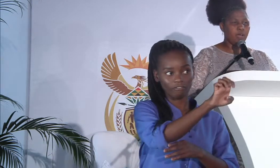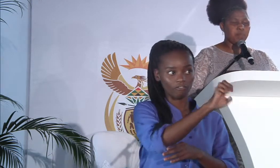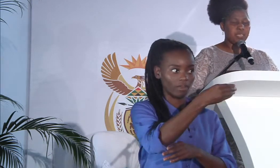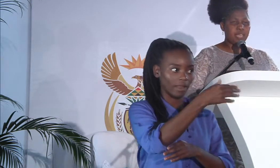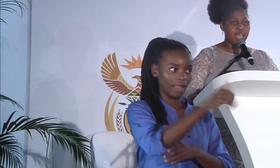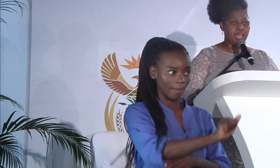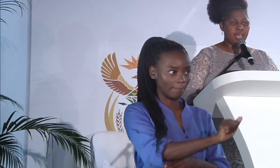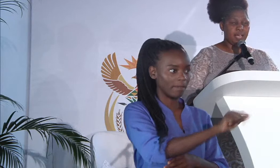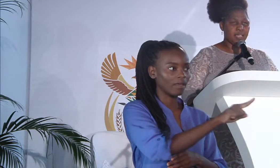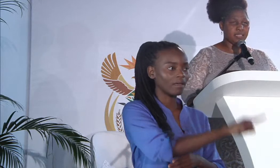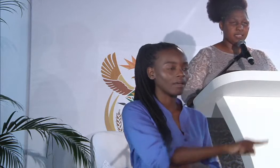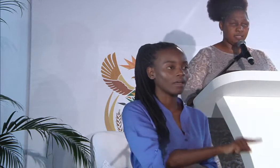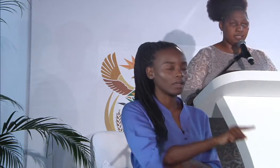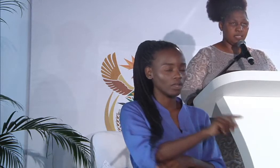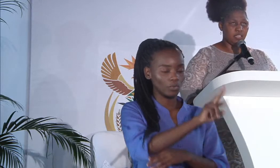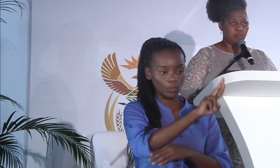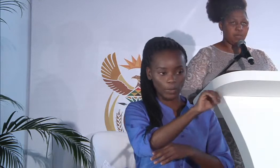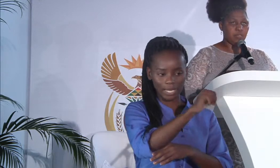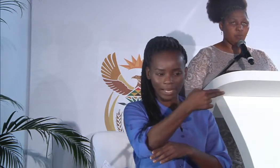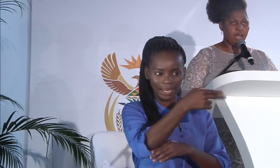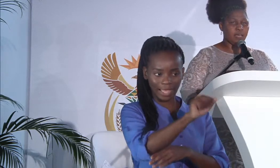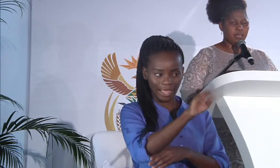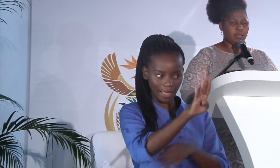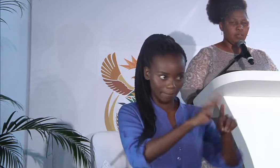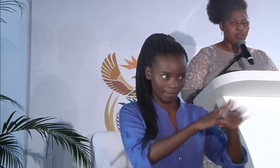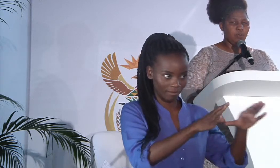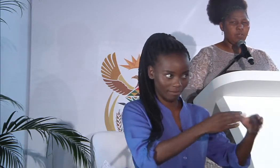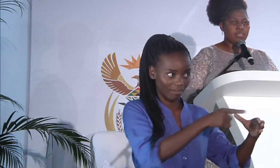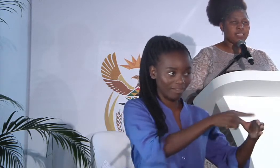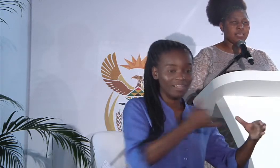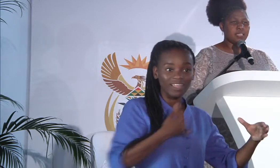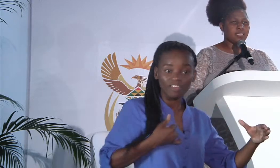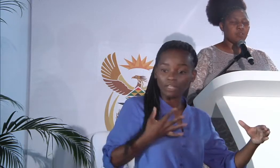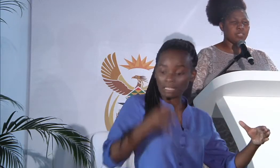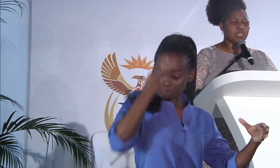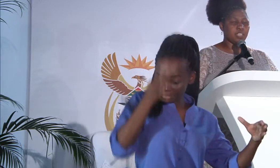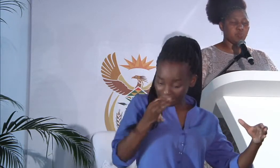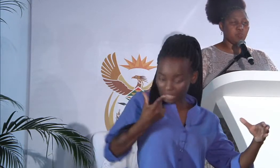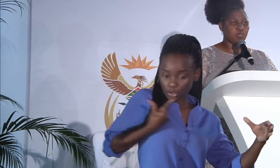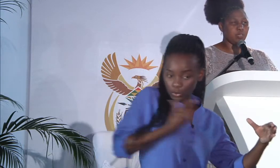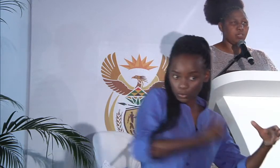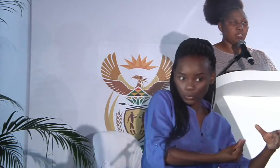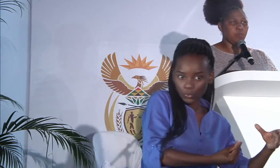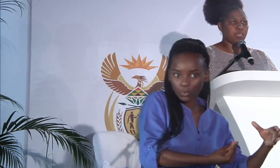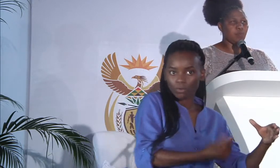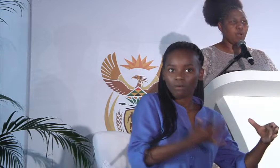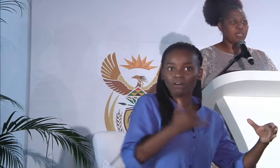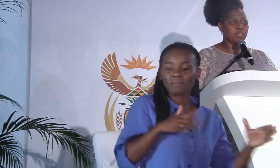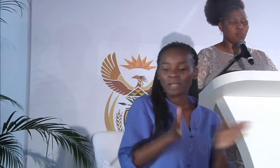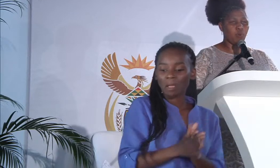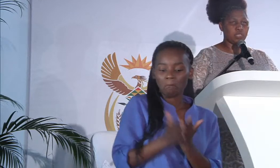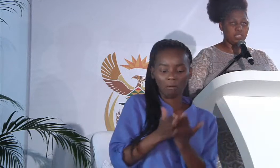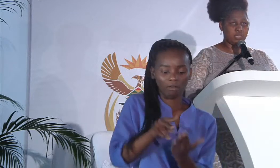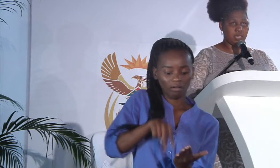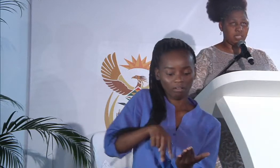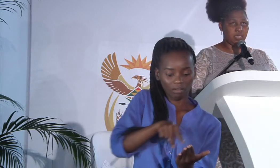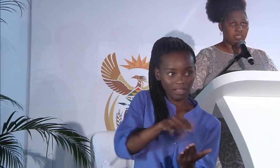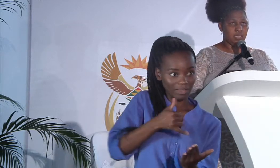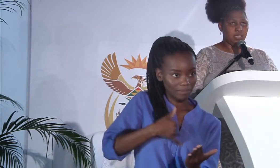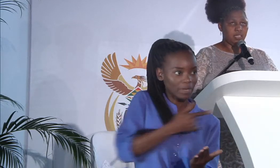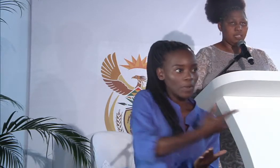are peer counseled by the one, not that read it on the textbook, but the one that walked the